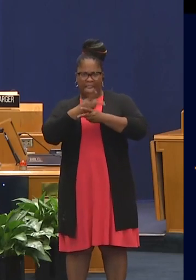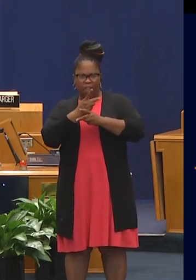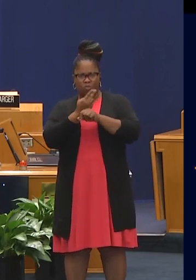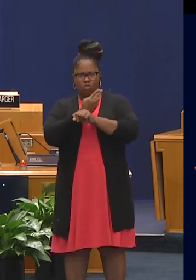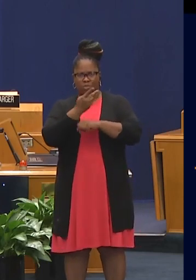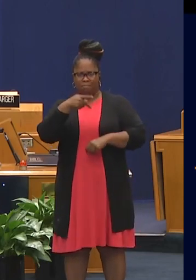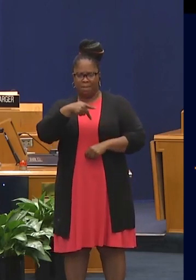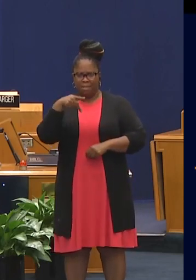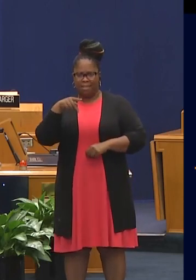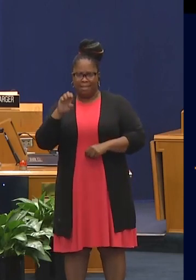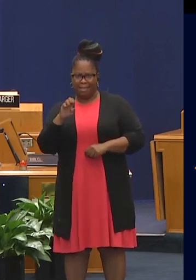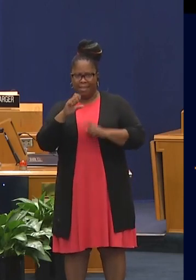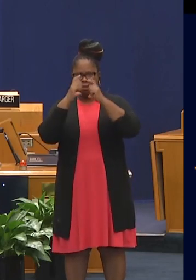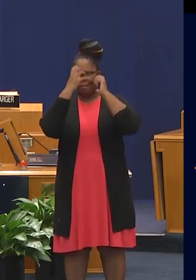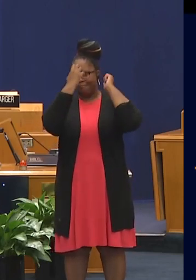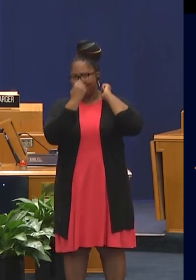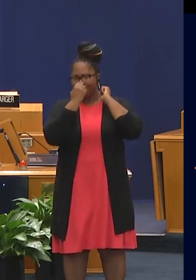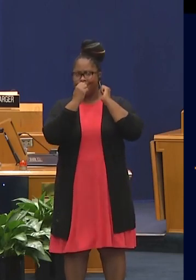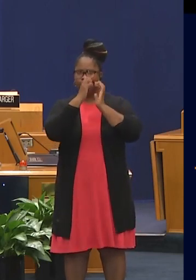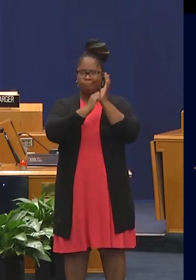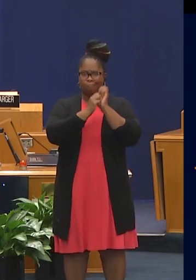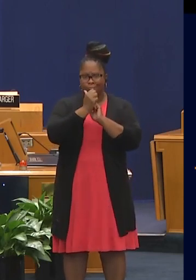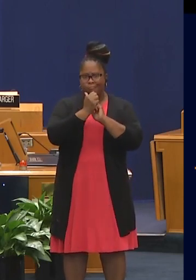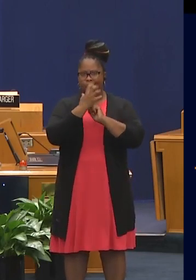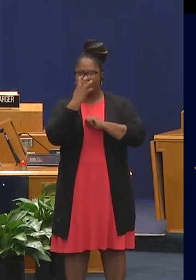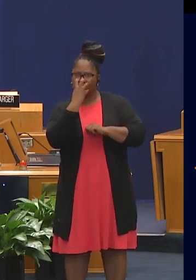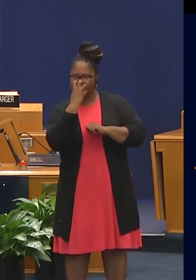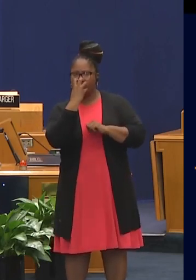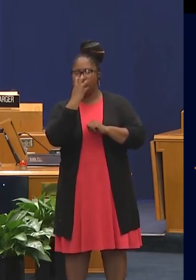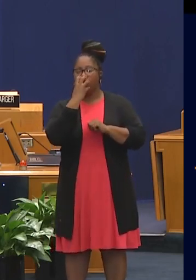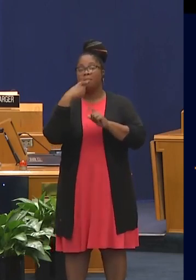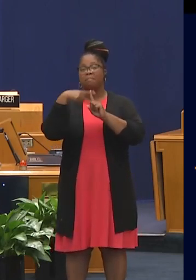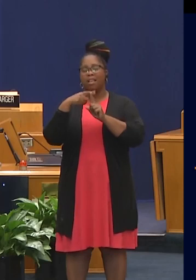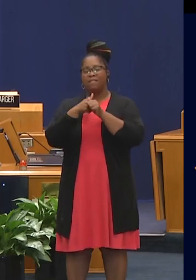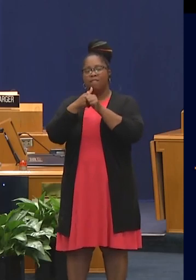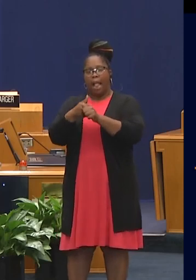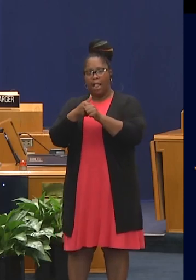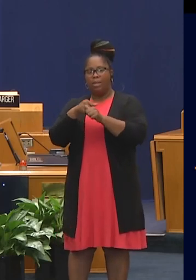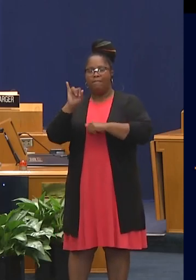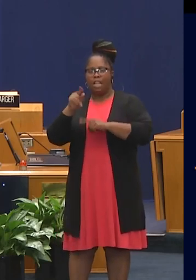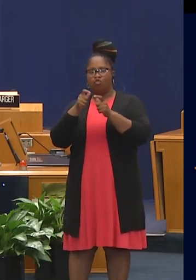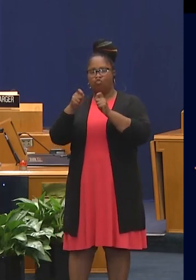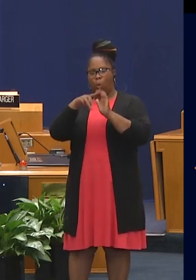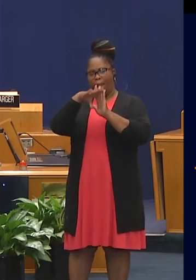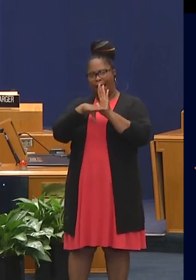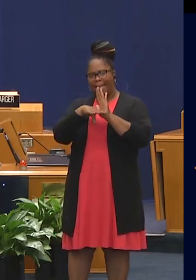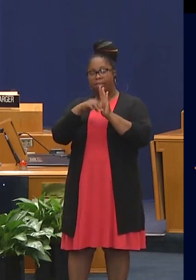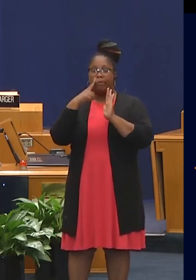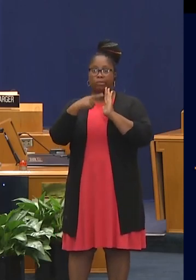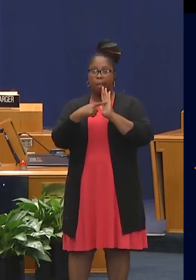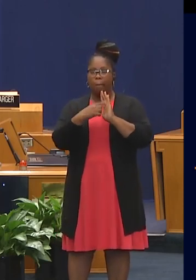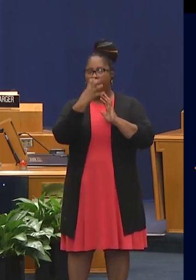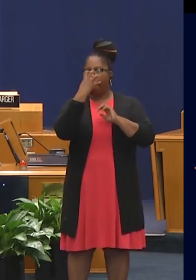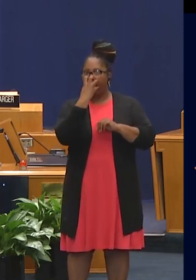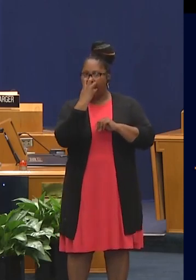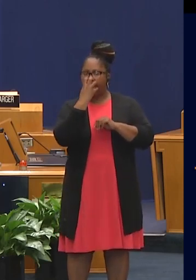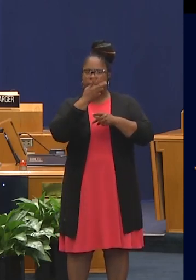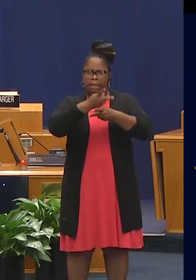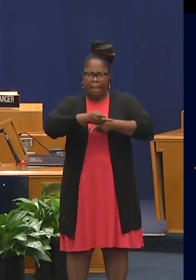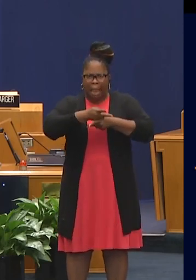equipment, as well as by following all infection prevention and control guidelines, things like using masks and careful hand